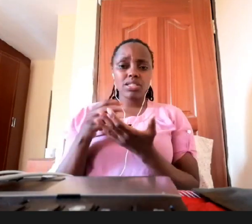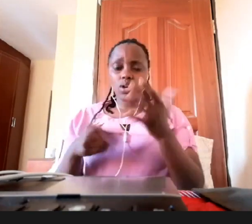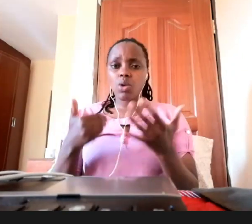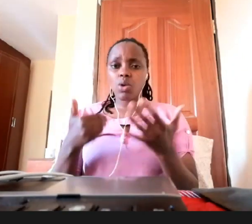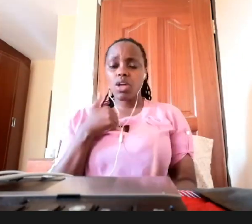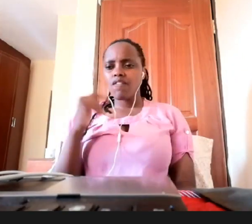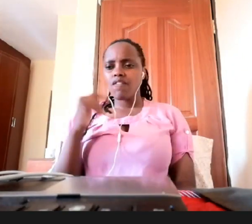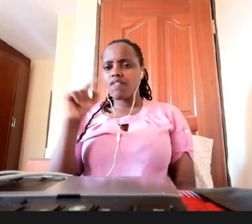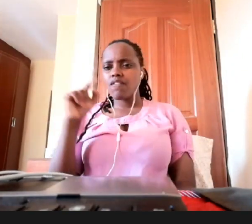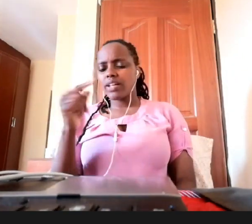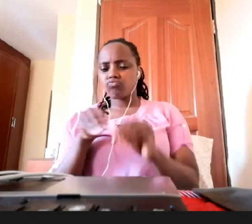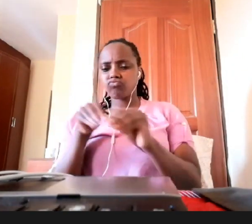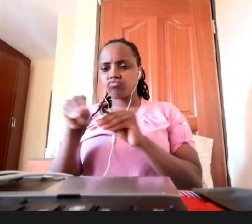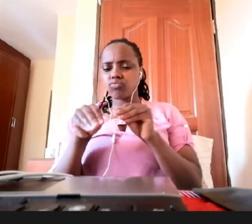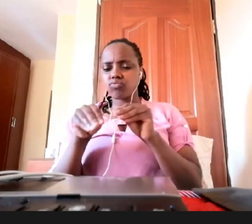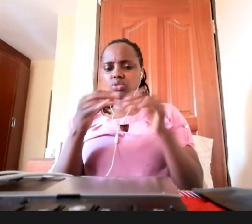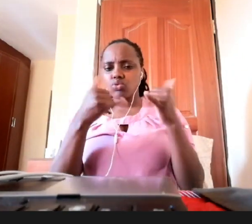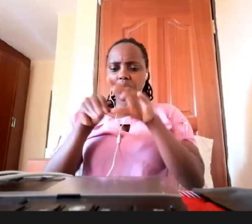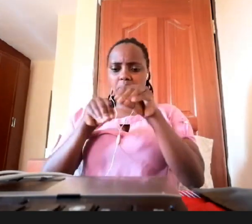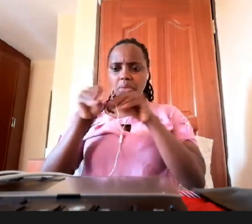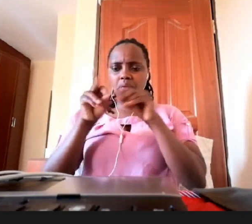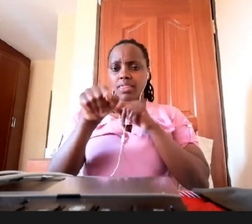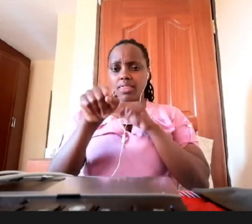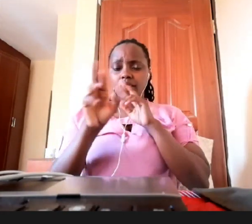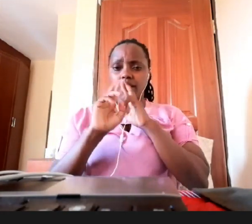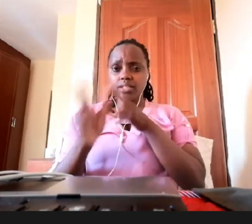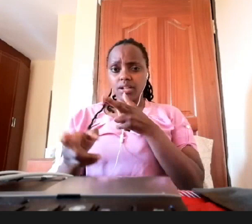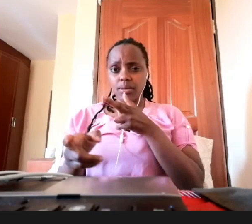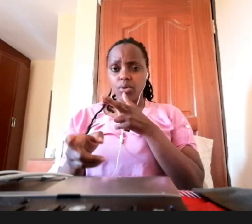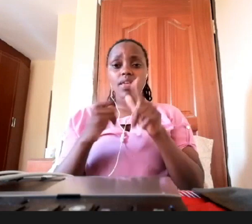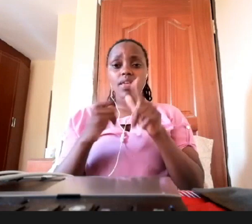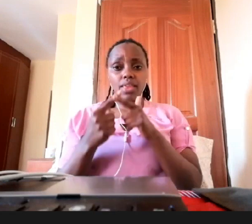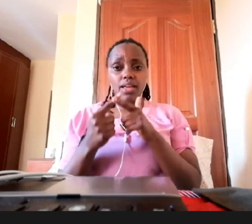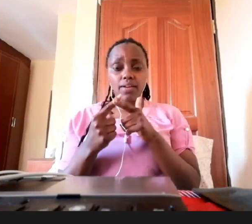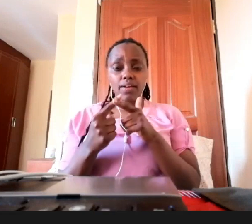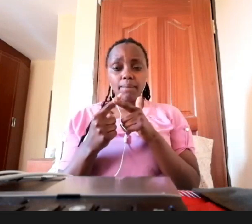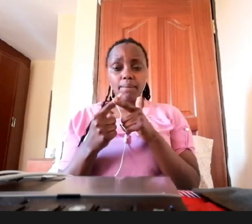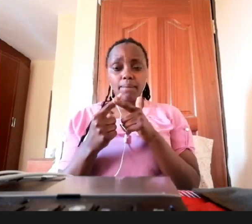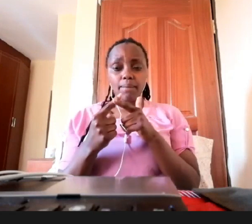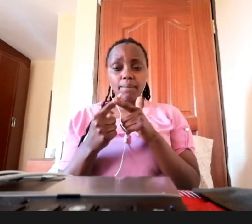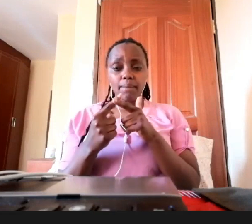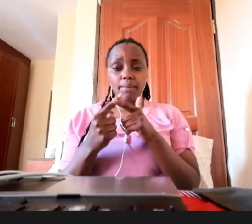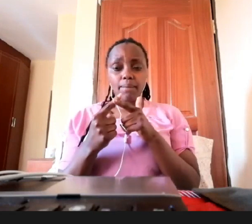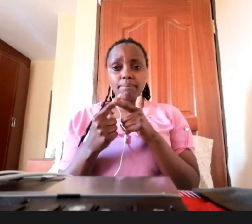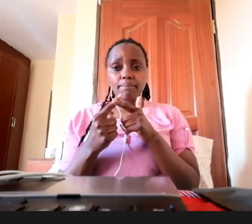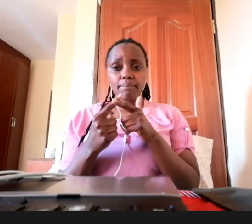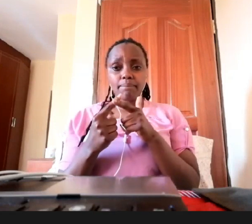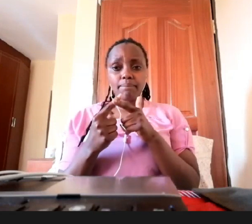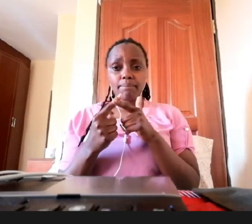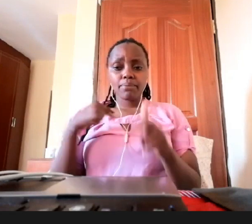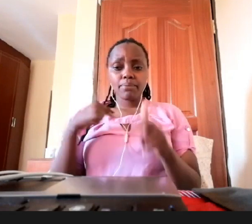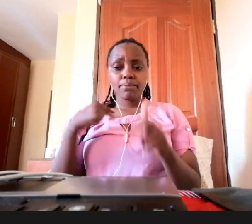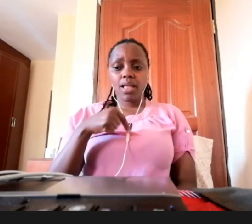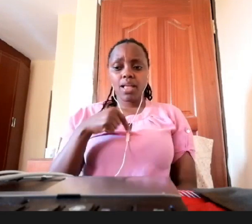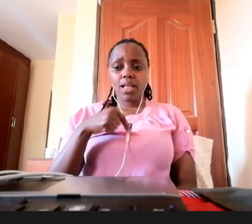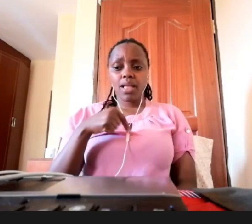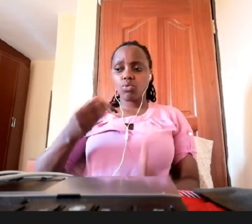now synthesize together and compile this report. And then we now went back to the